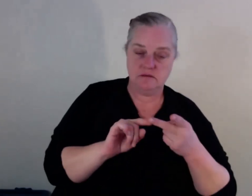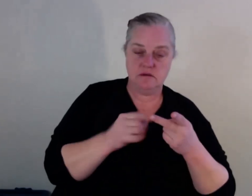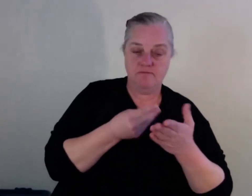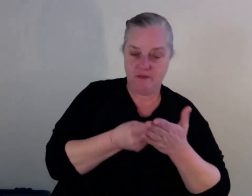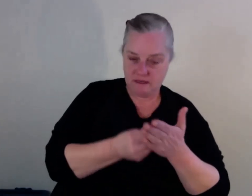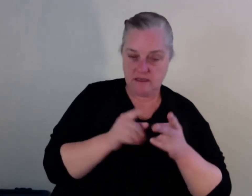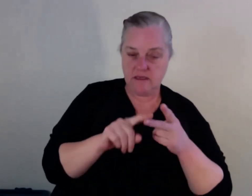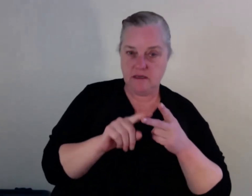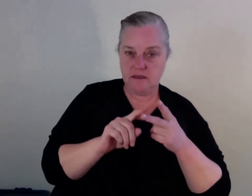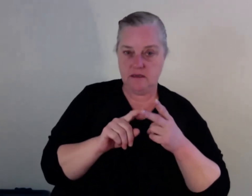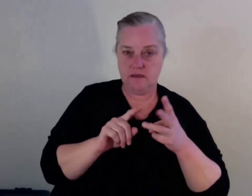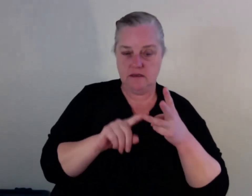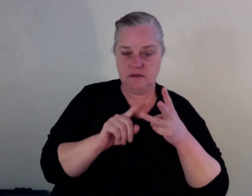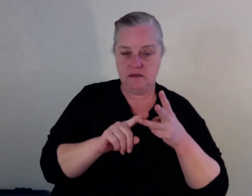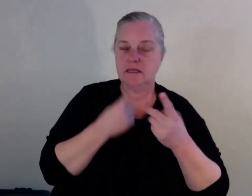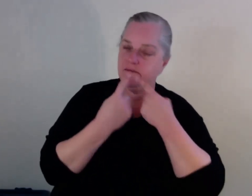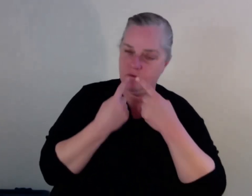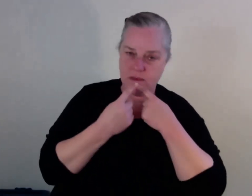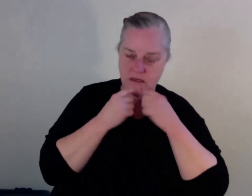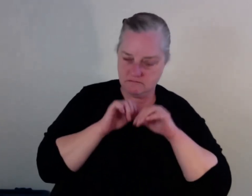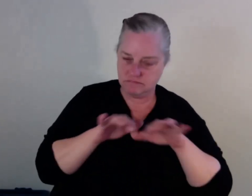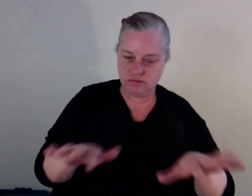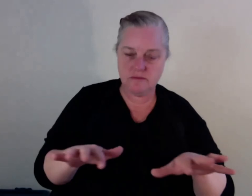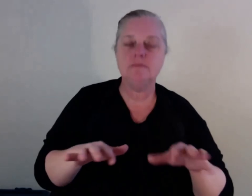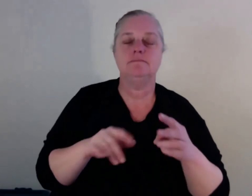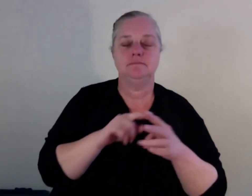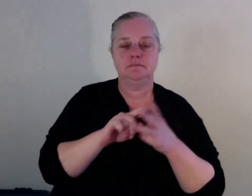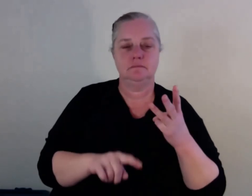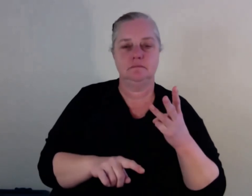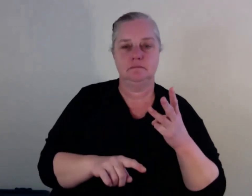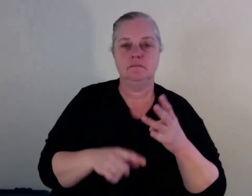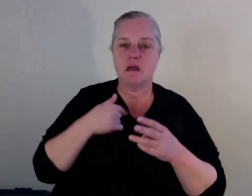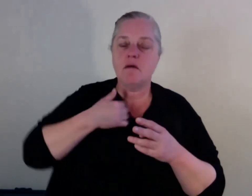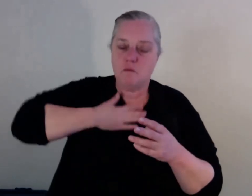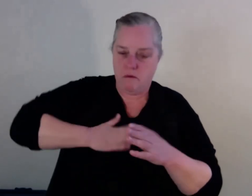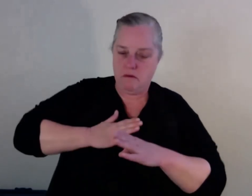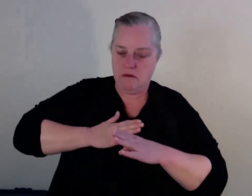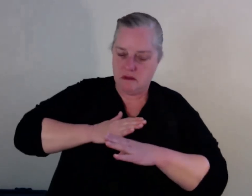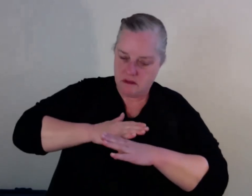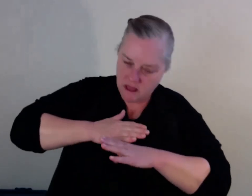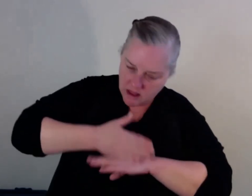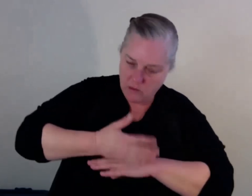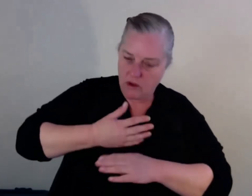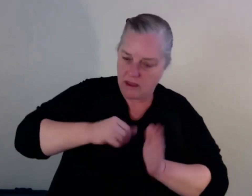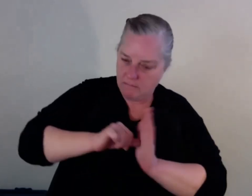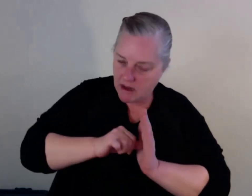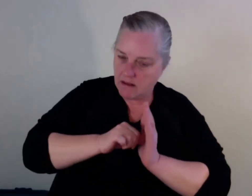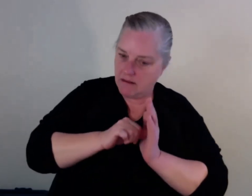I would like to see effort and money put into. So I'll leave it there and let someone else have a bit of a chat.